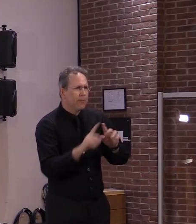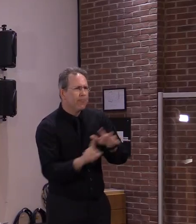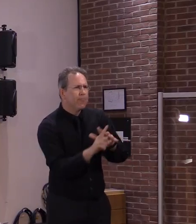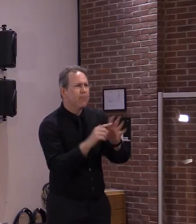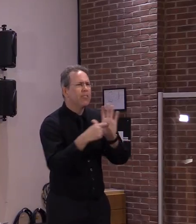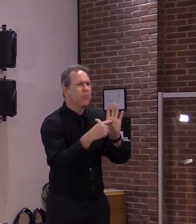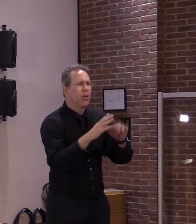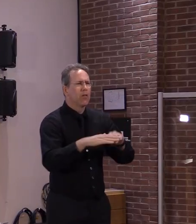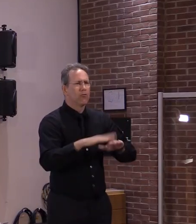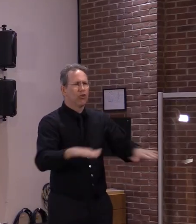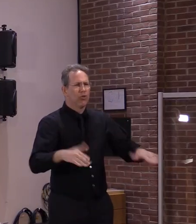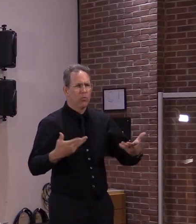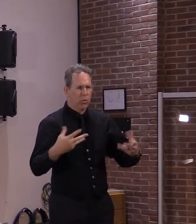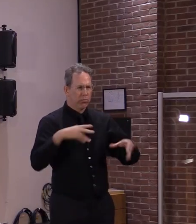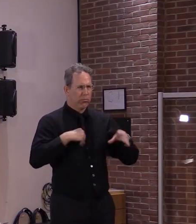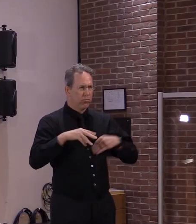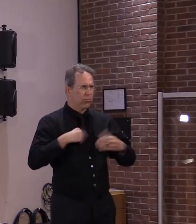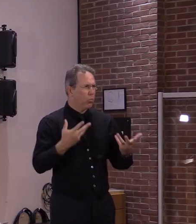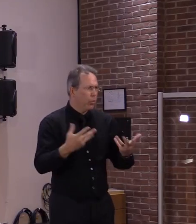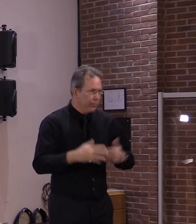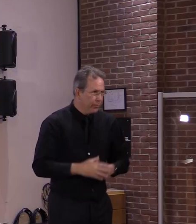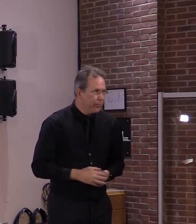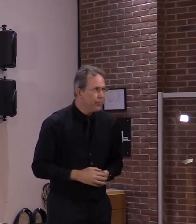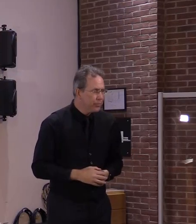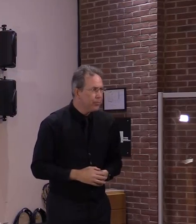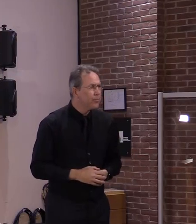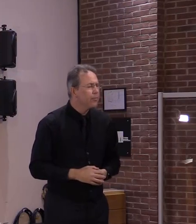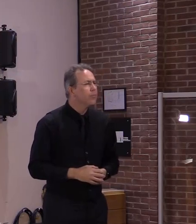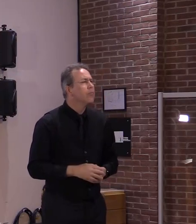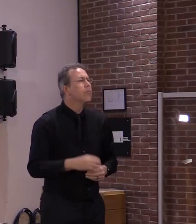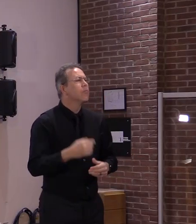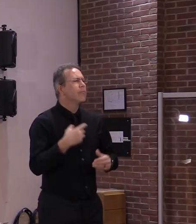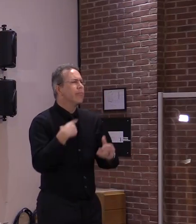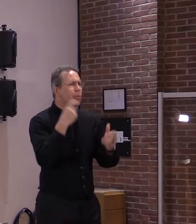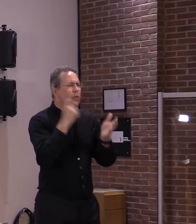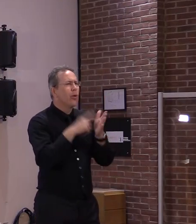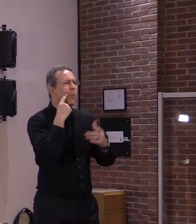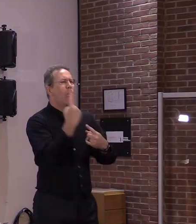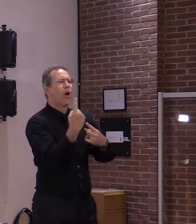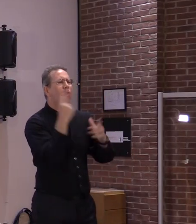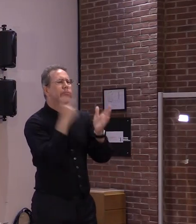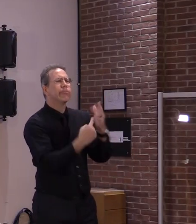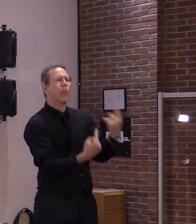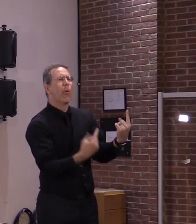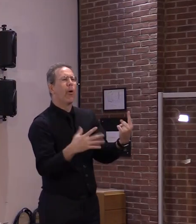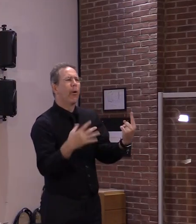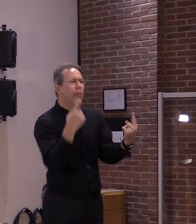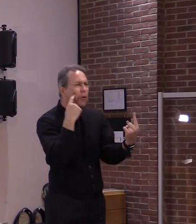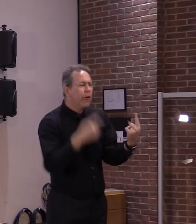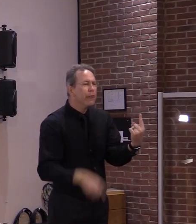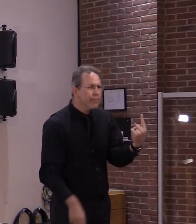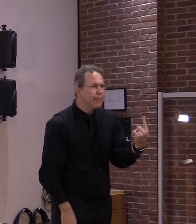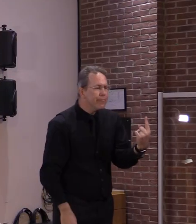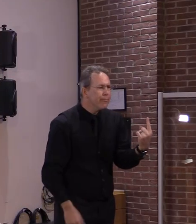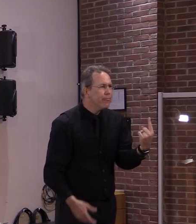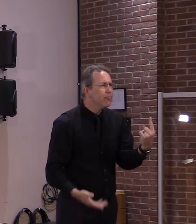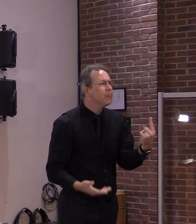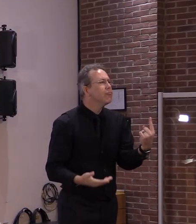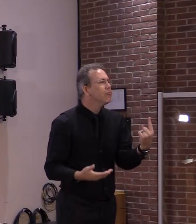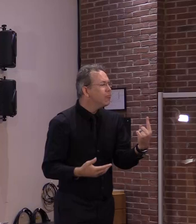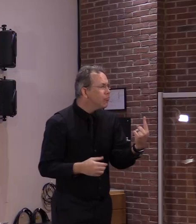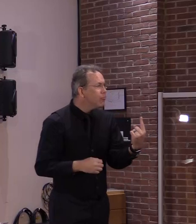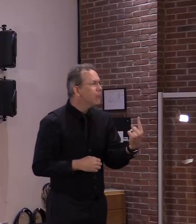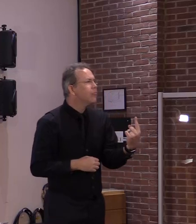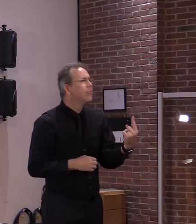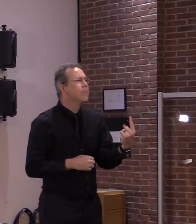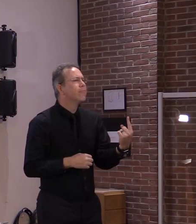because we had thought we might have one case, and then in discussions with the CDC, it turned out that they